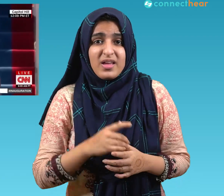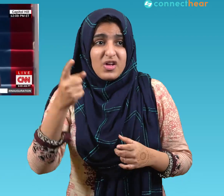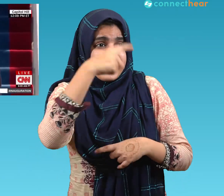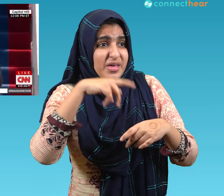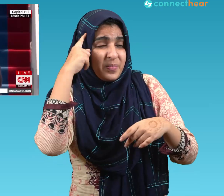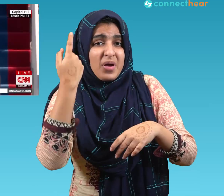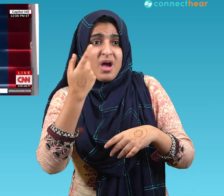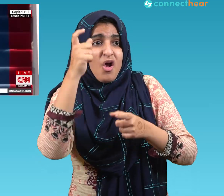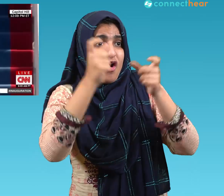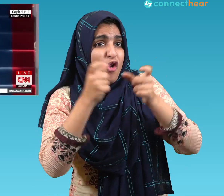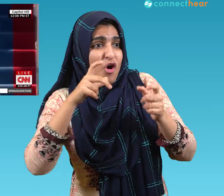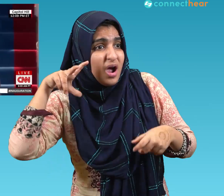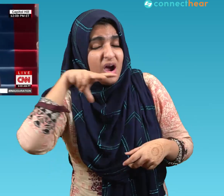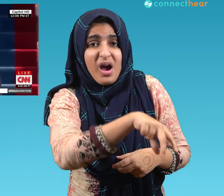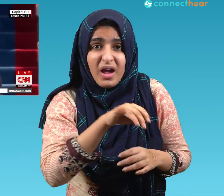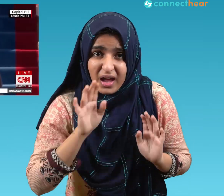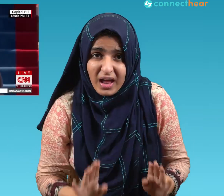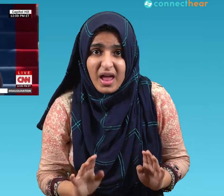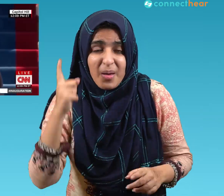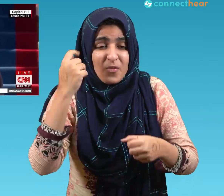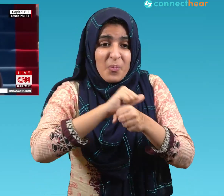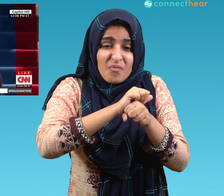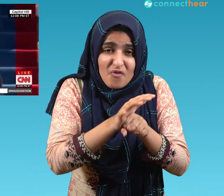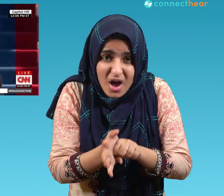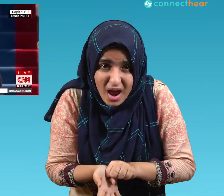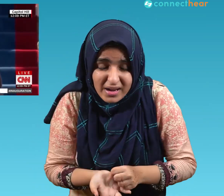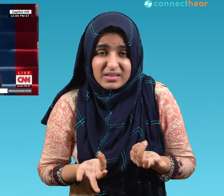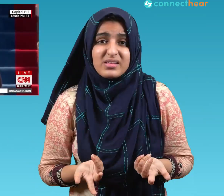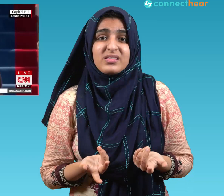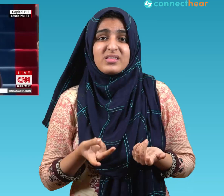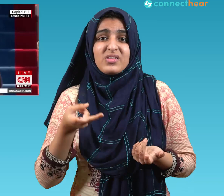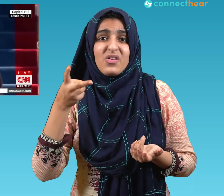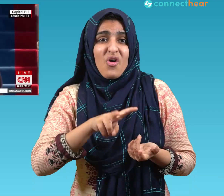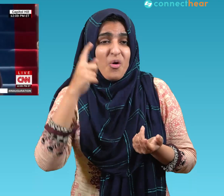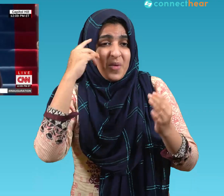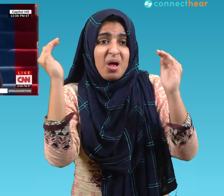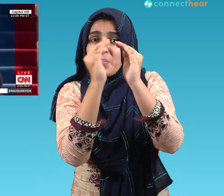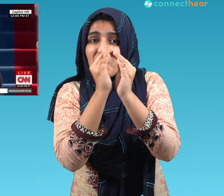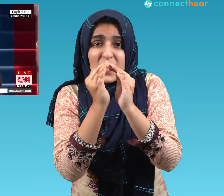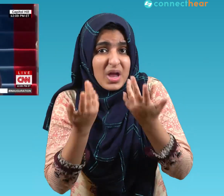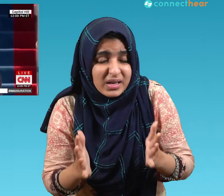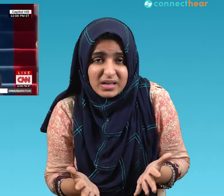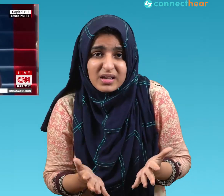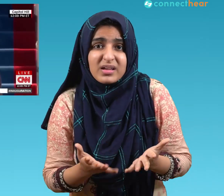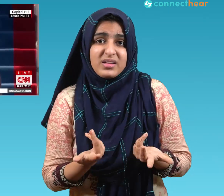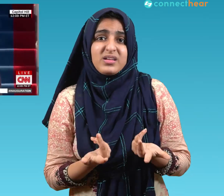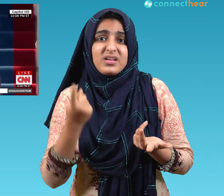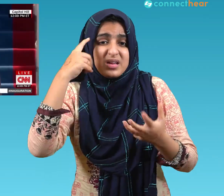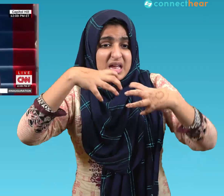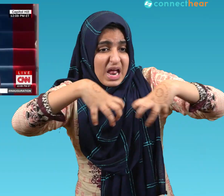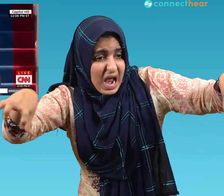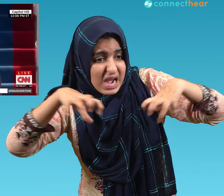democracy and on truth, a raging virus, growing inequity, the sting of